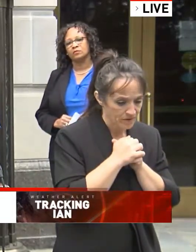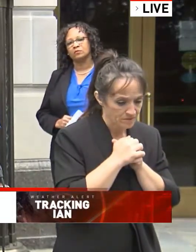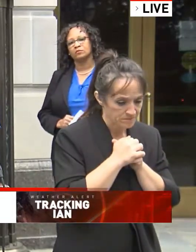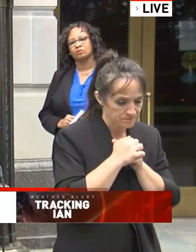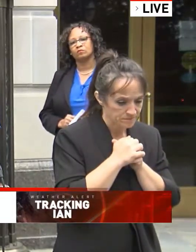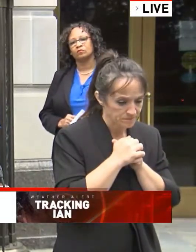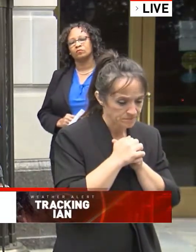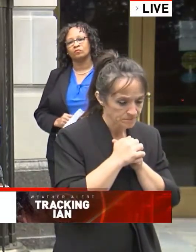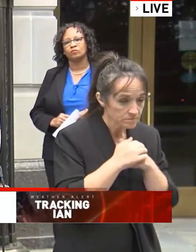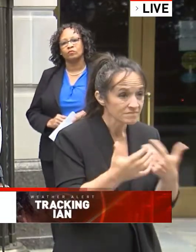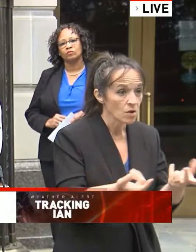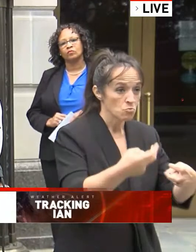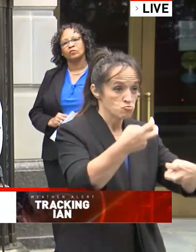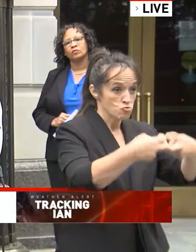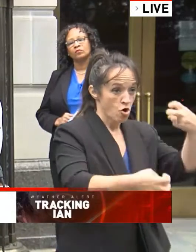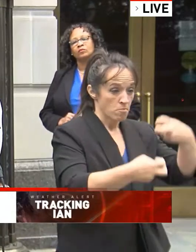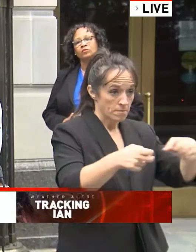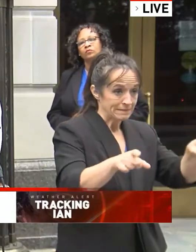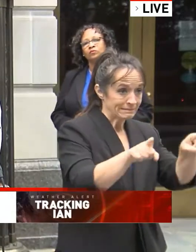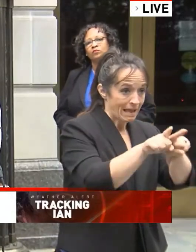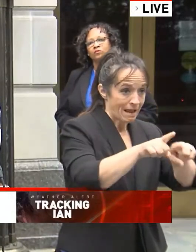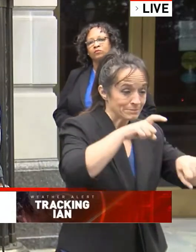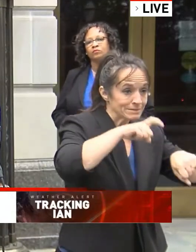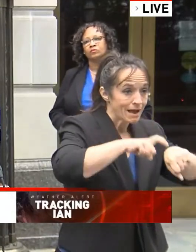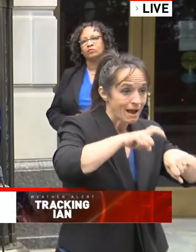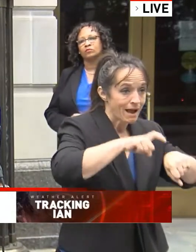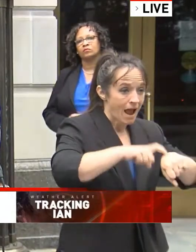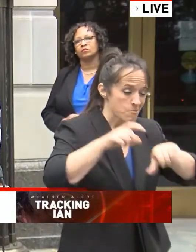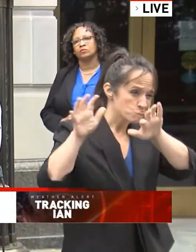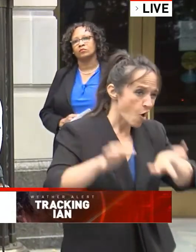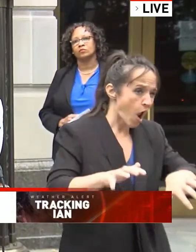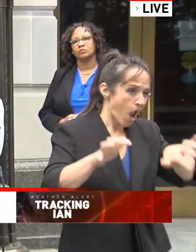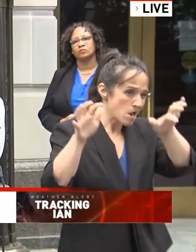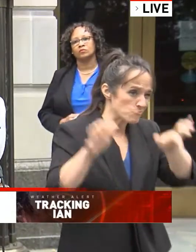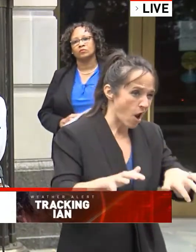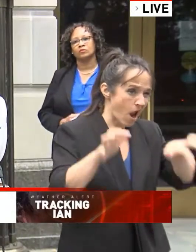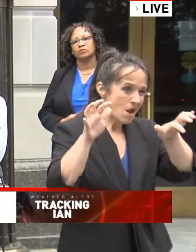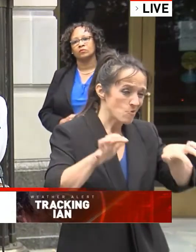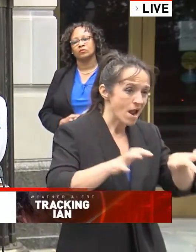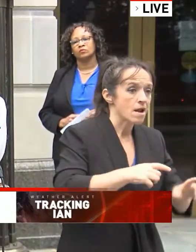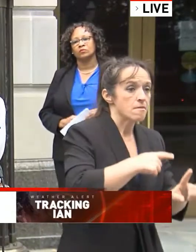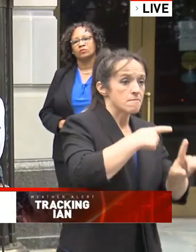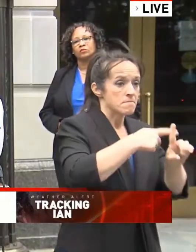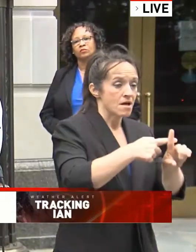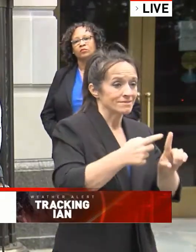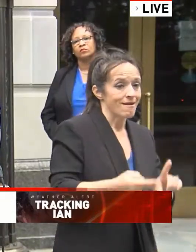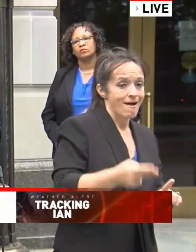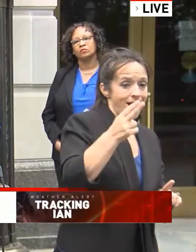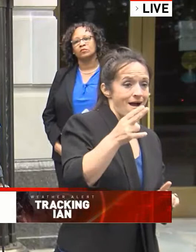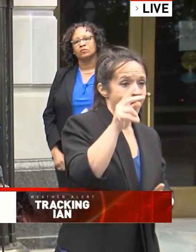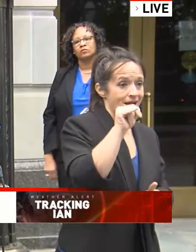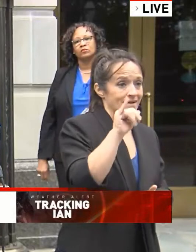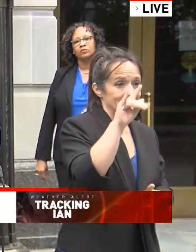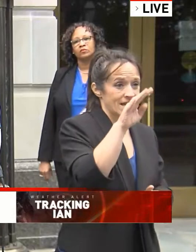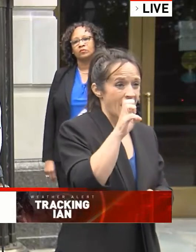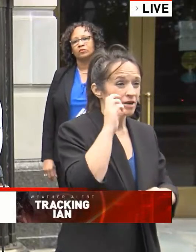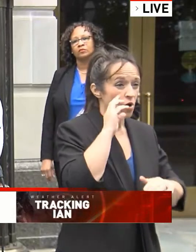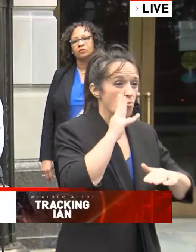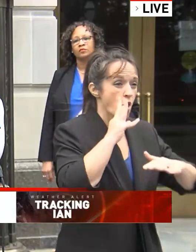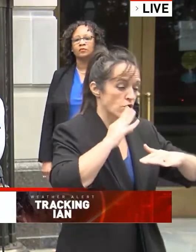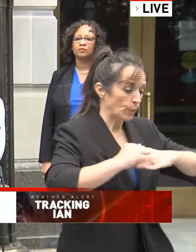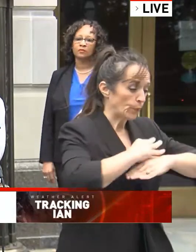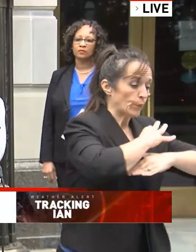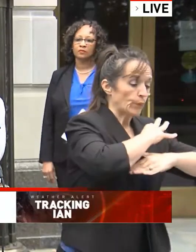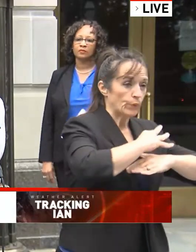of intense rain, along with a high tide expected around this time tomorrow,